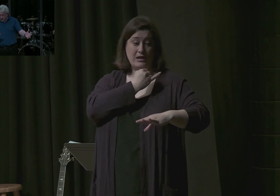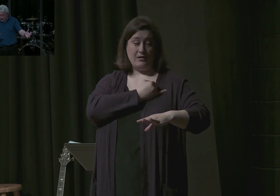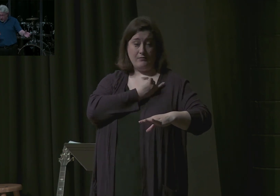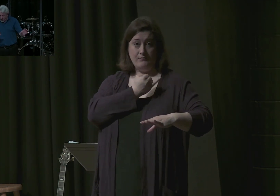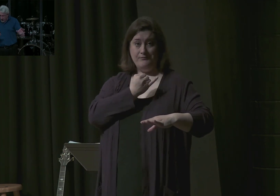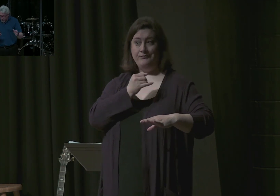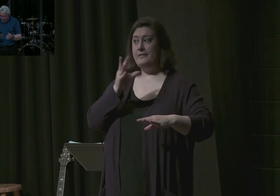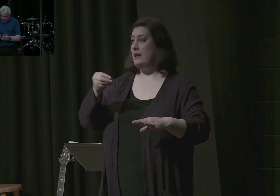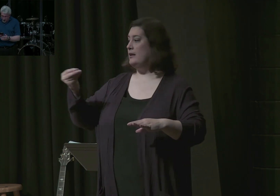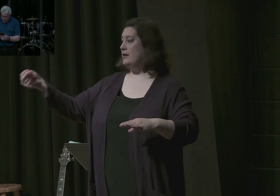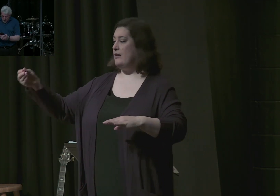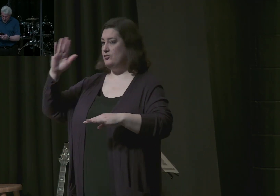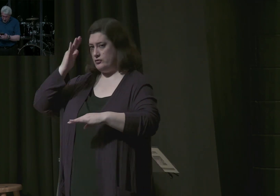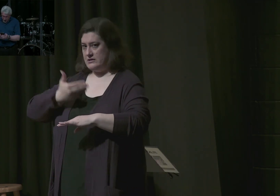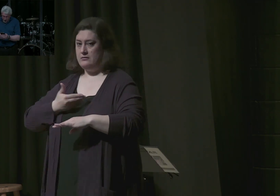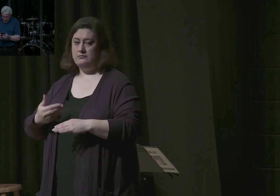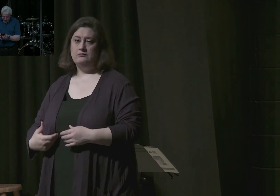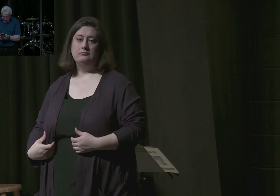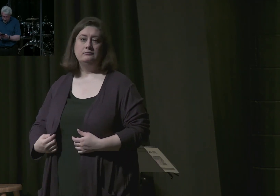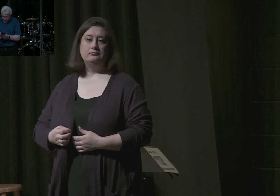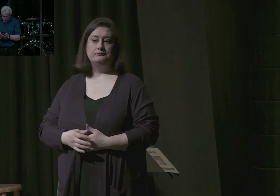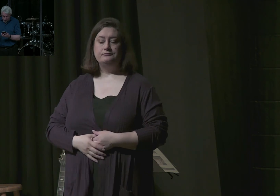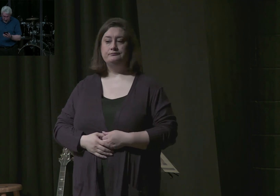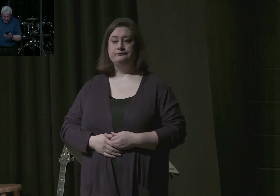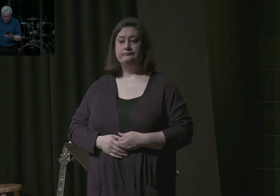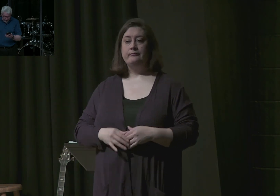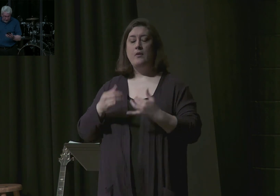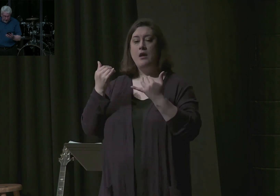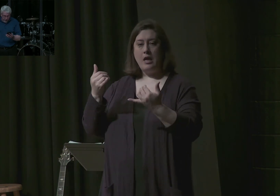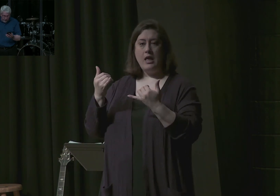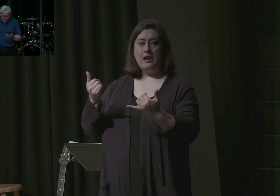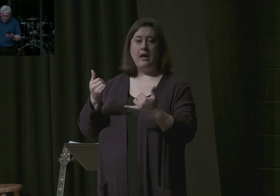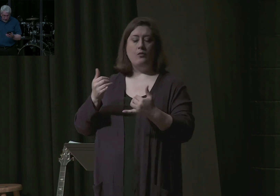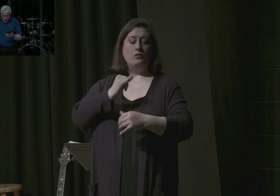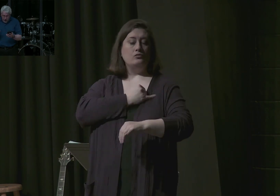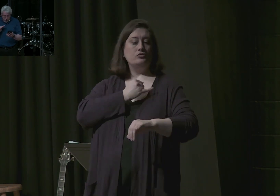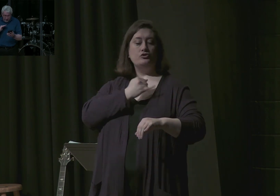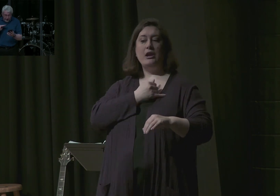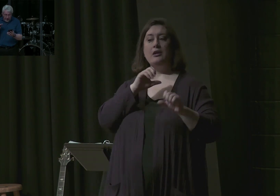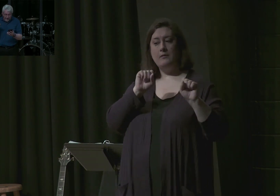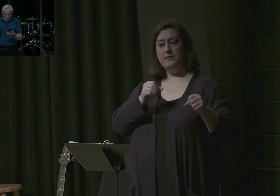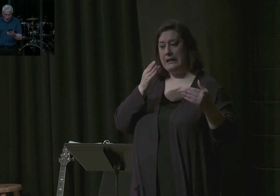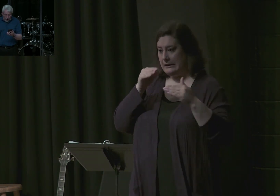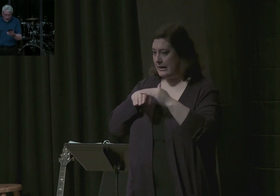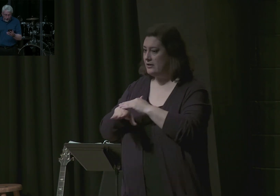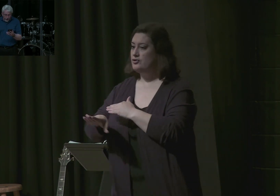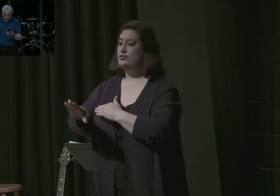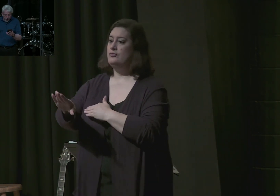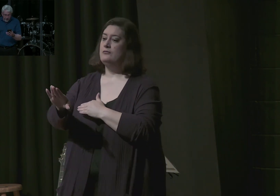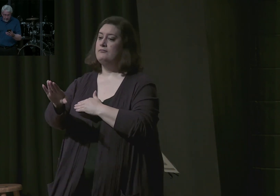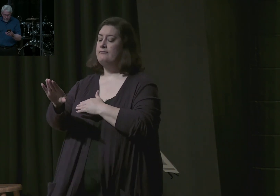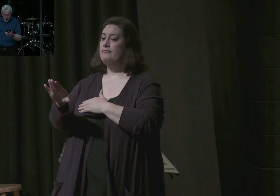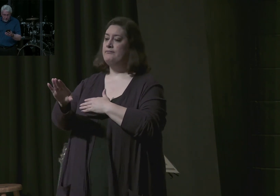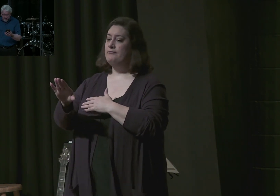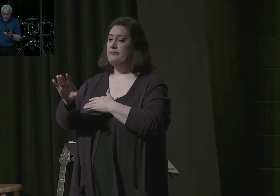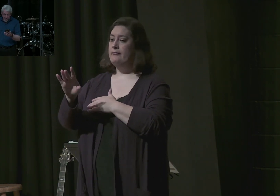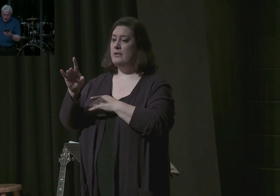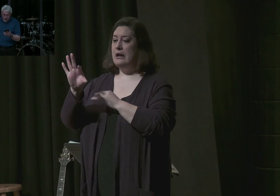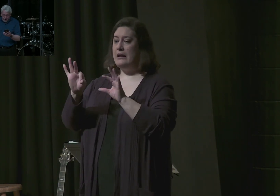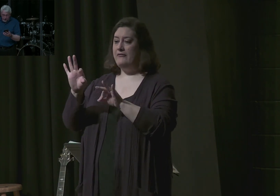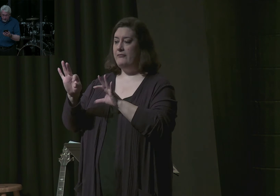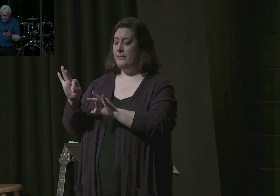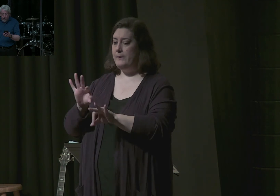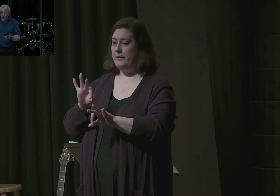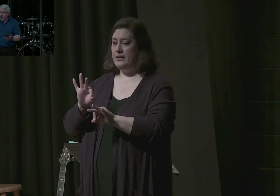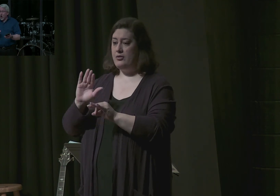out from the herd. He is keeping the letter of the agreement. Jacob can have all those kinds of sheep at the time